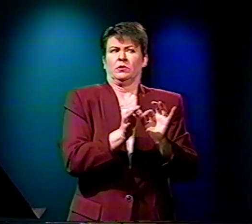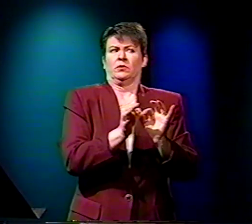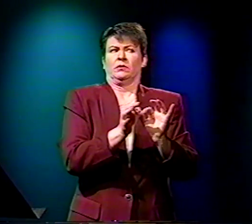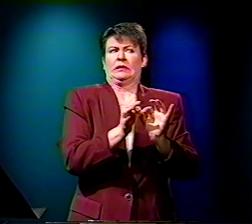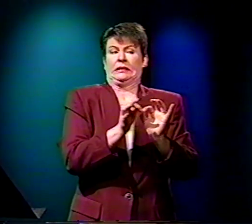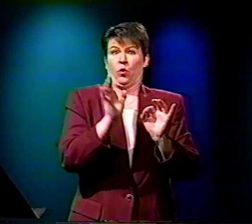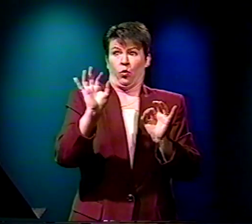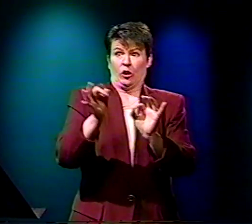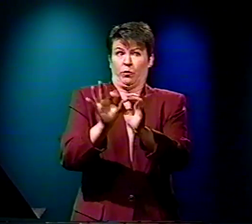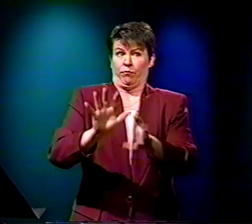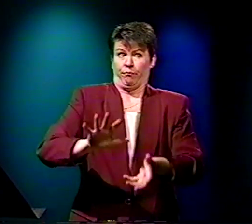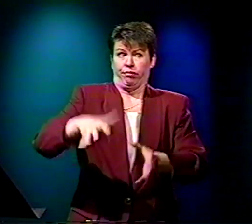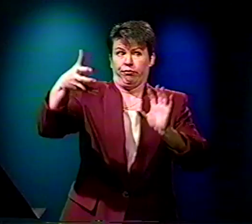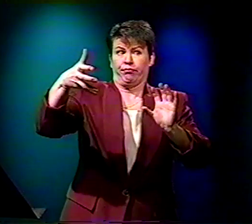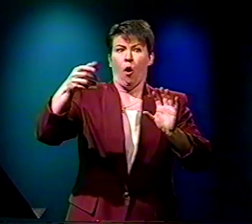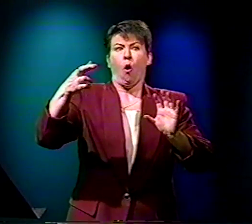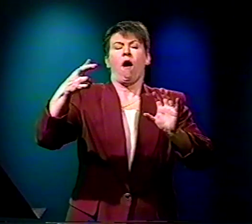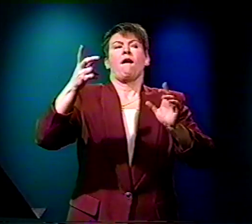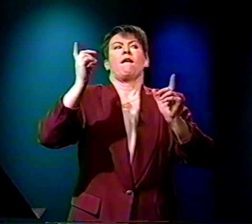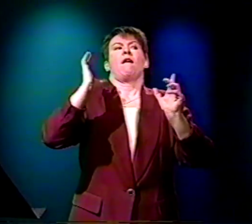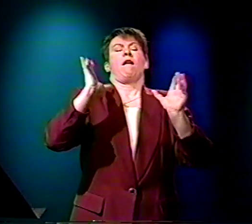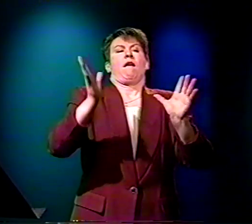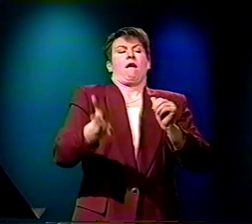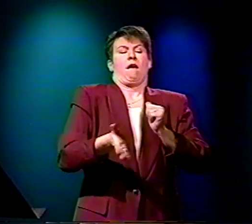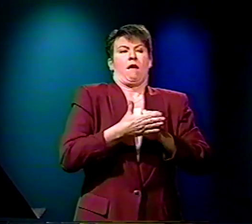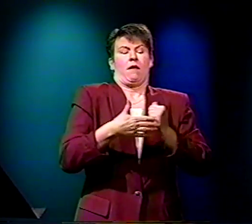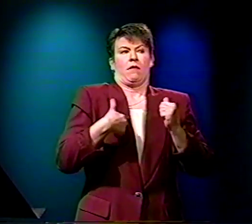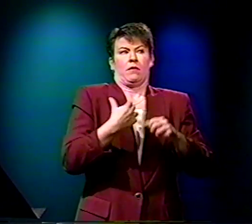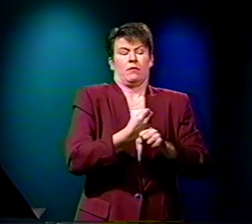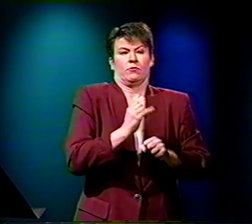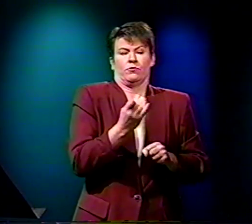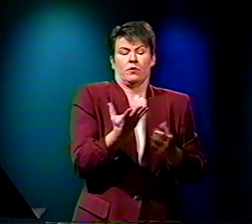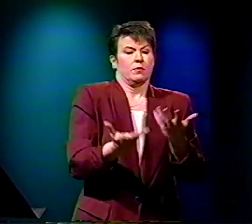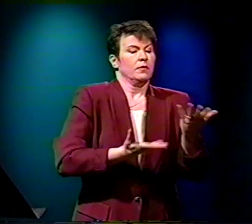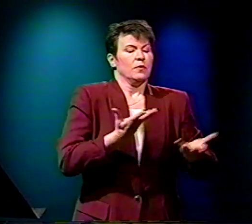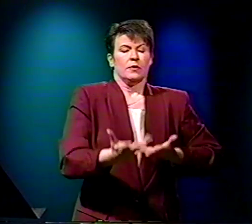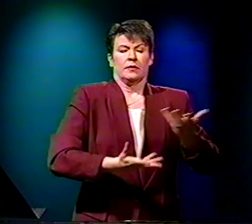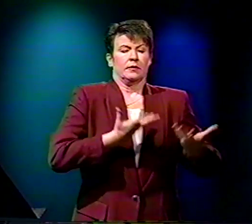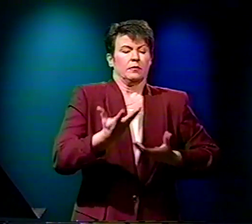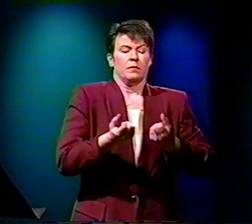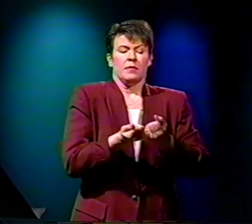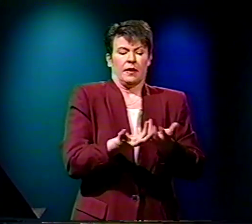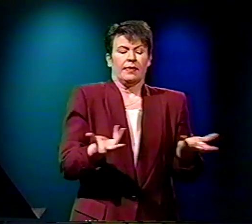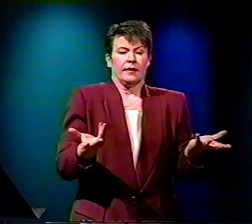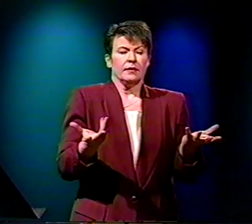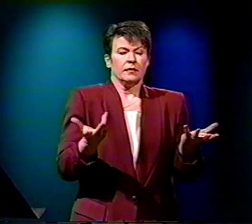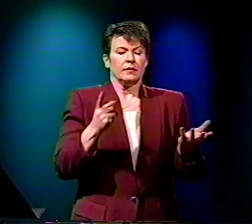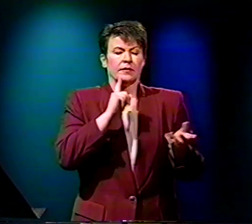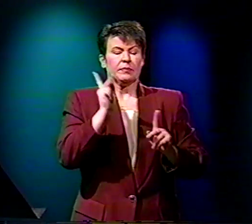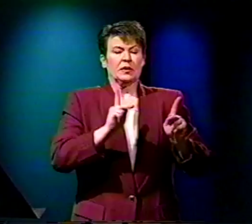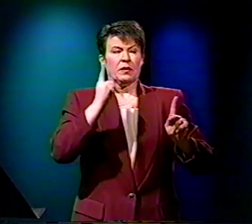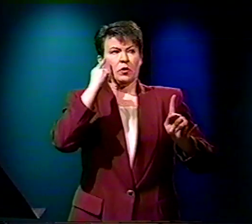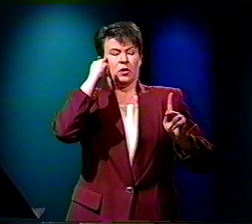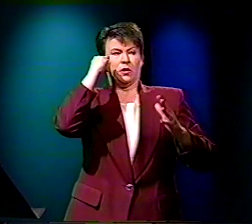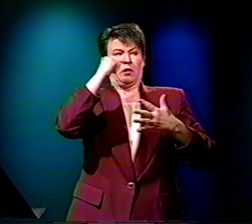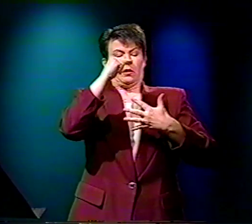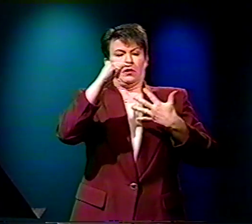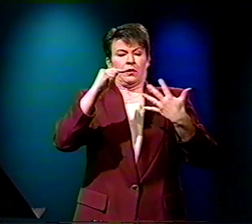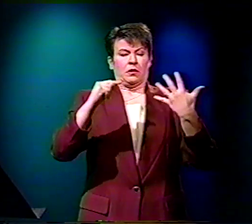bringing in the interpreter? They want to succeed in that situation, and they're hoping that that everything will move smoothly and that there won't